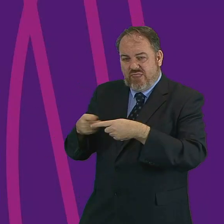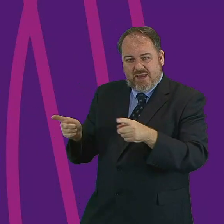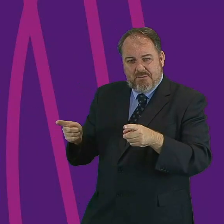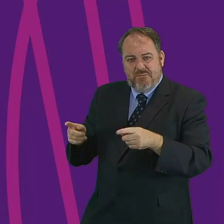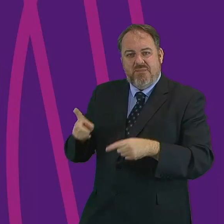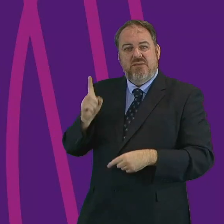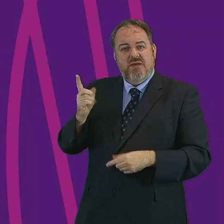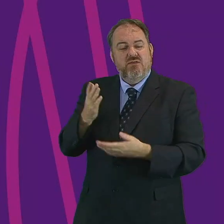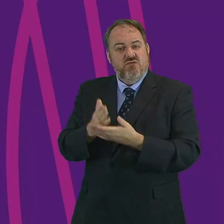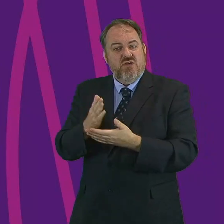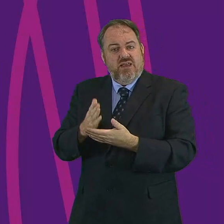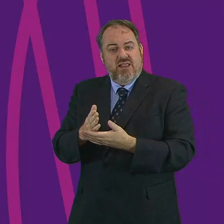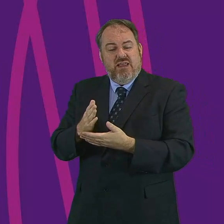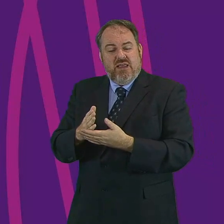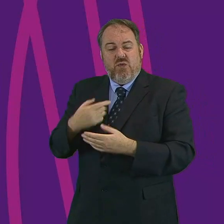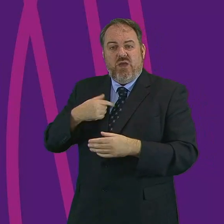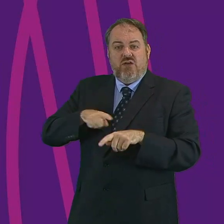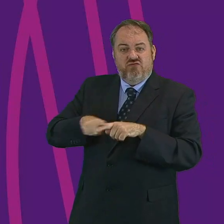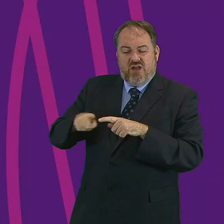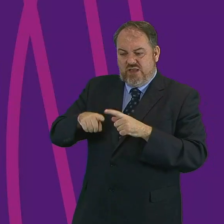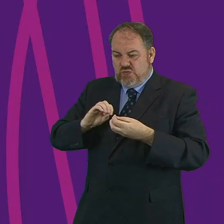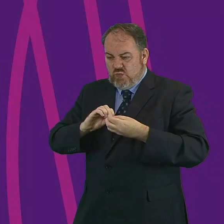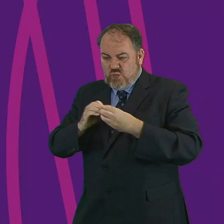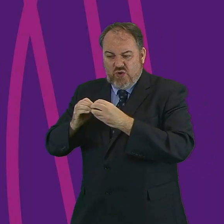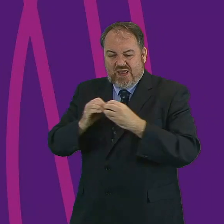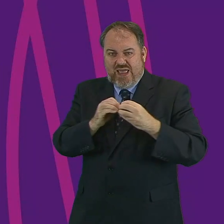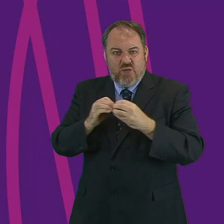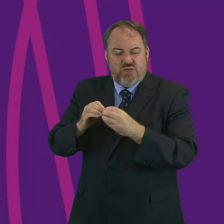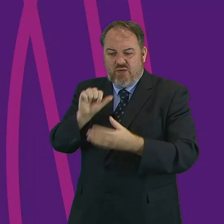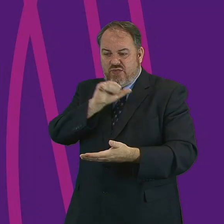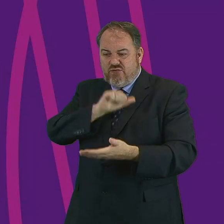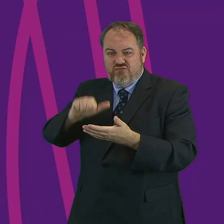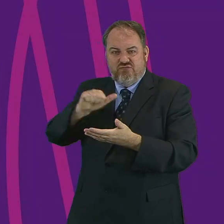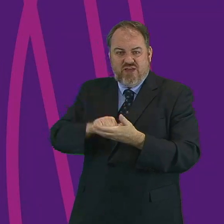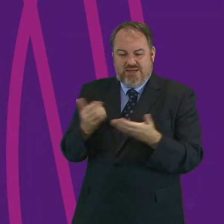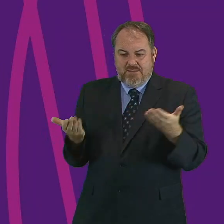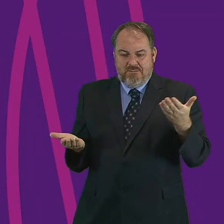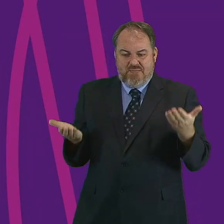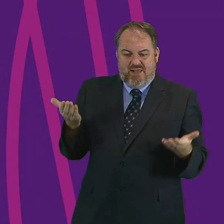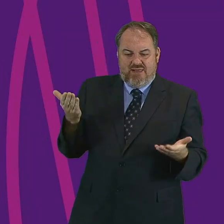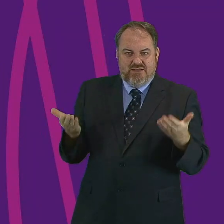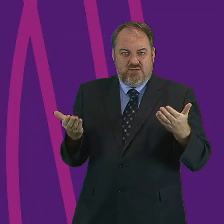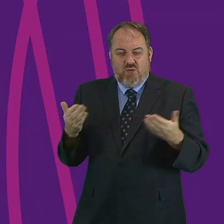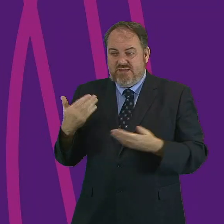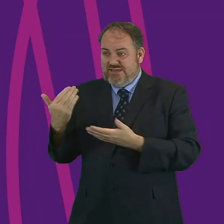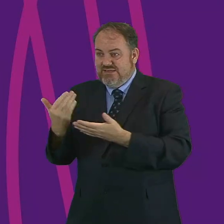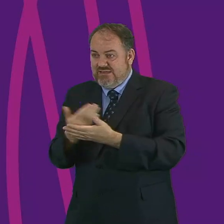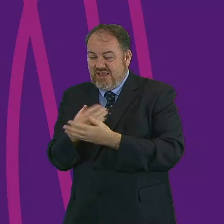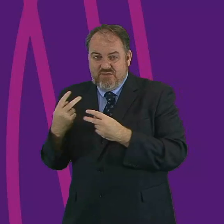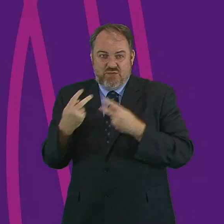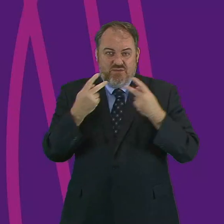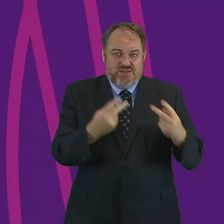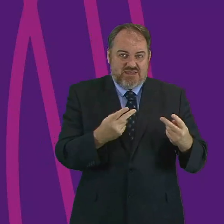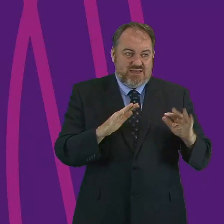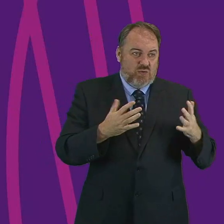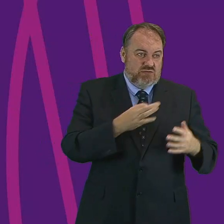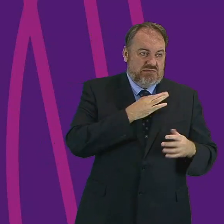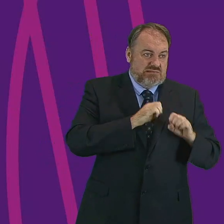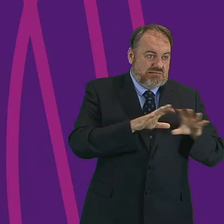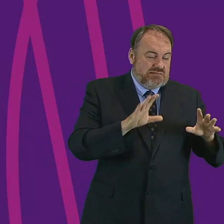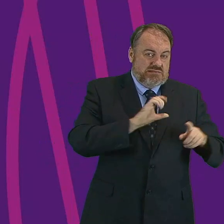important partners and that the Scottish Government finds a way to urgently change the guidance in order to facilitate their vital